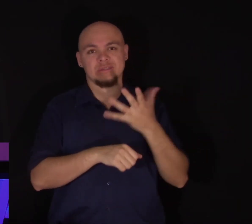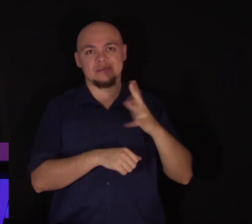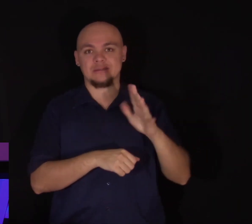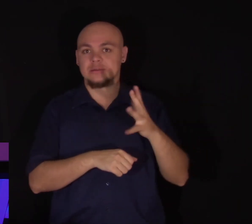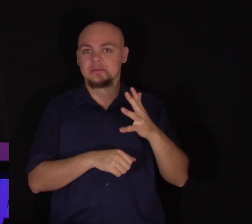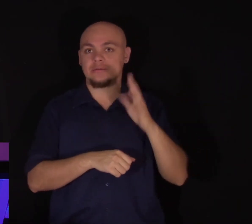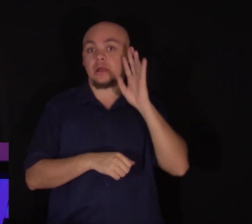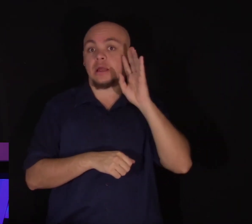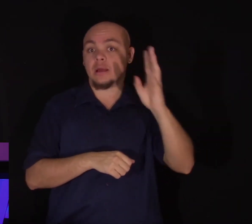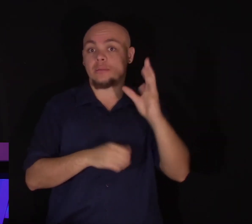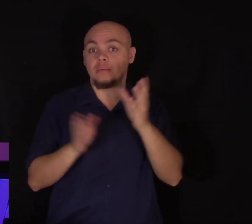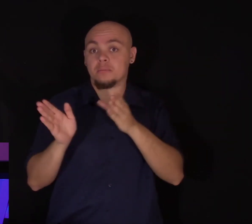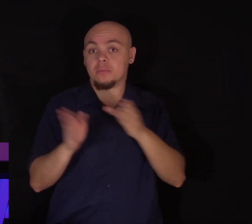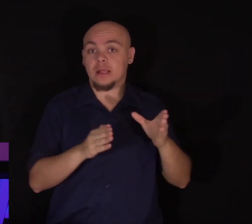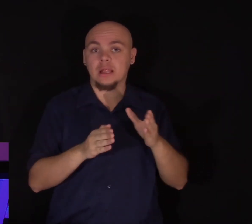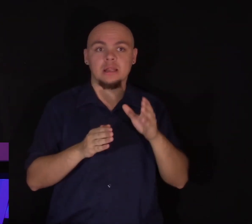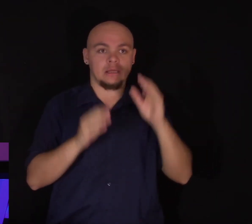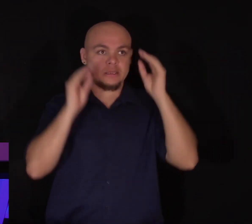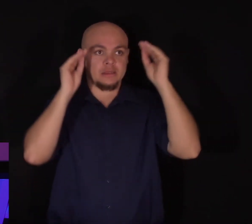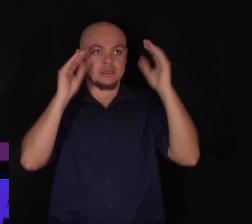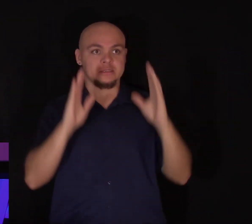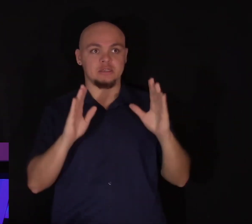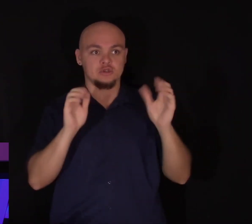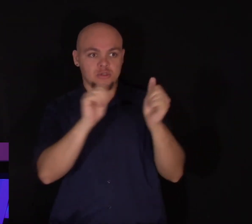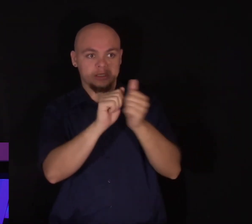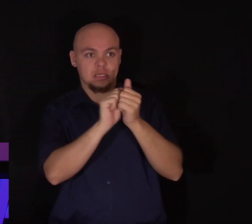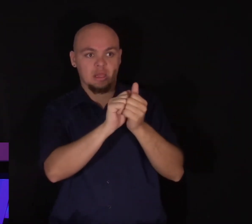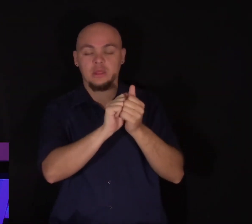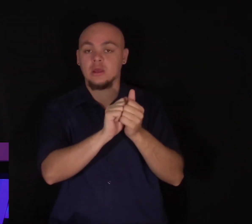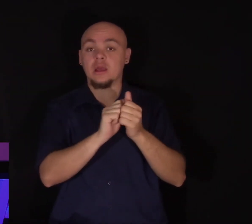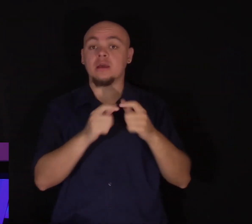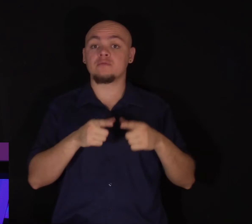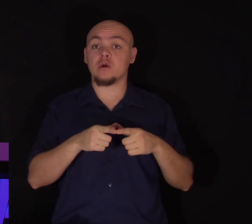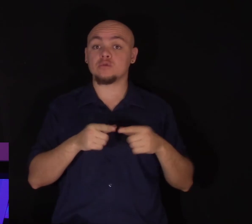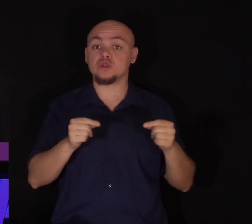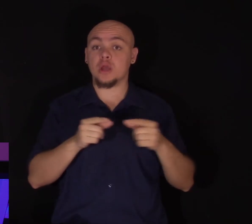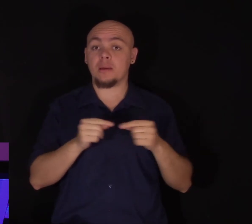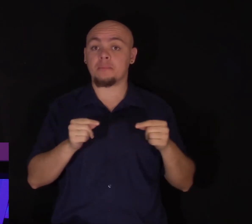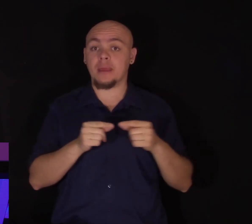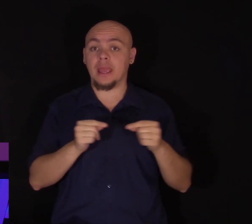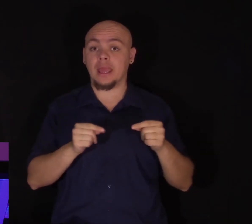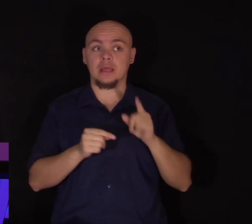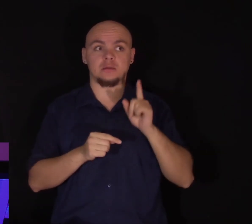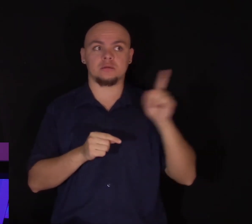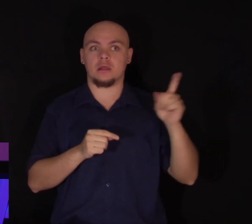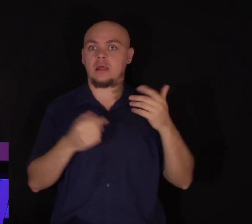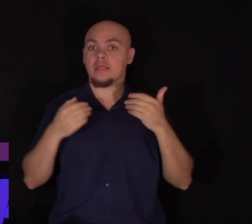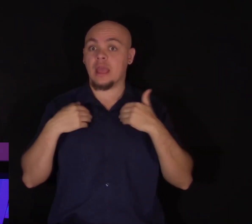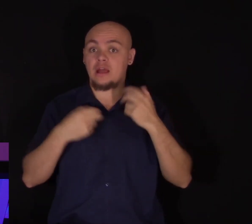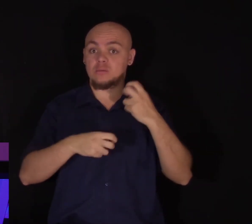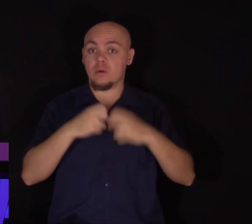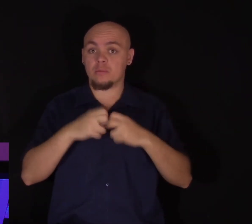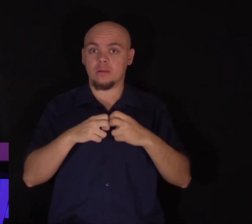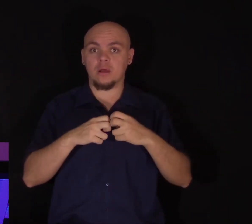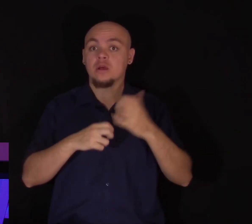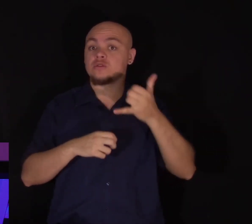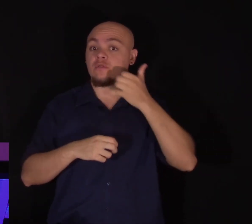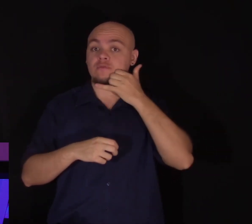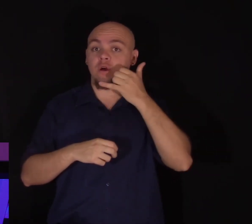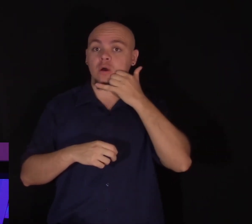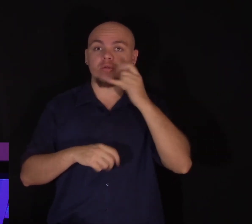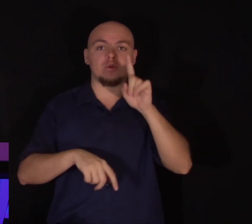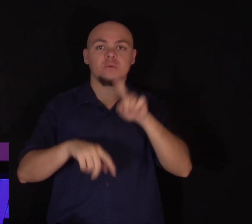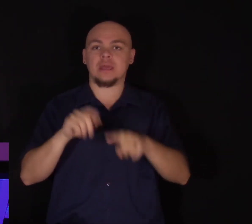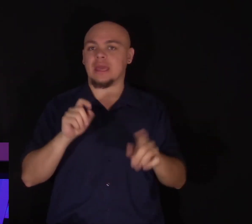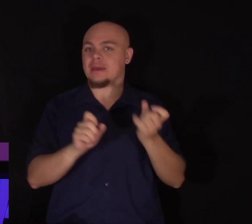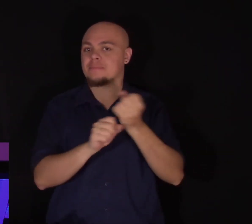coming up with plans to get pictures of the teachers together. And I got messages from Japan where it is such a problem that they have redesigned phones so you can't turn off